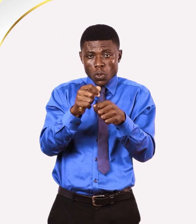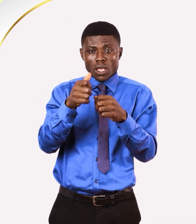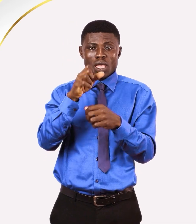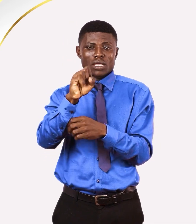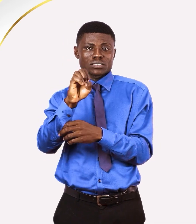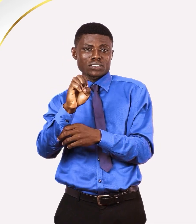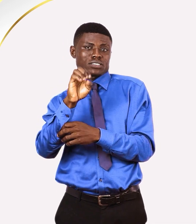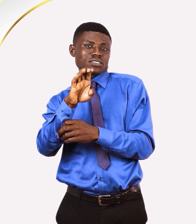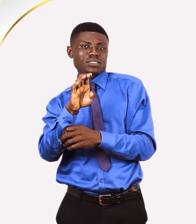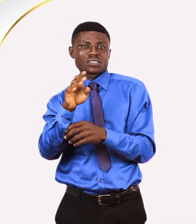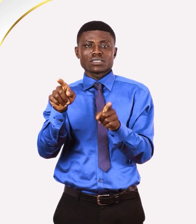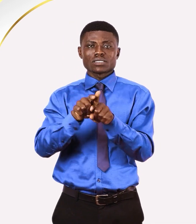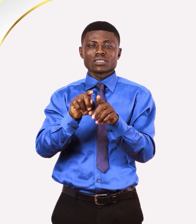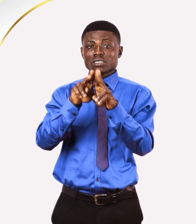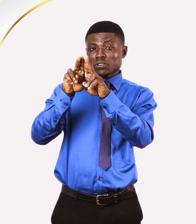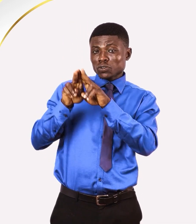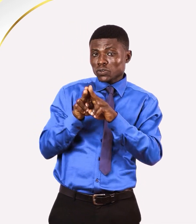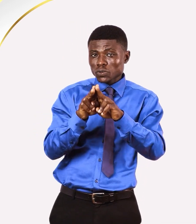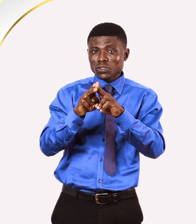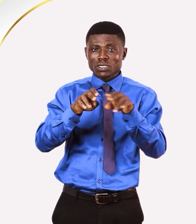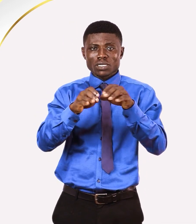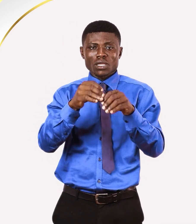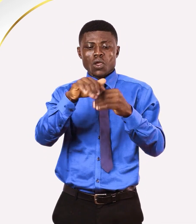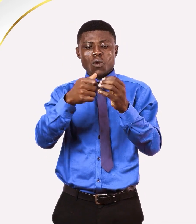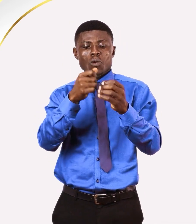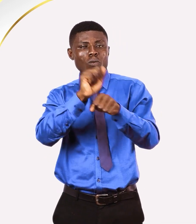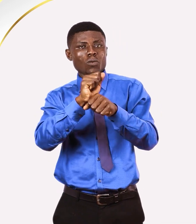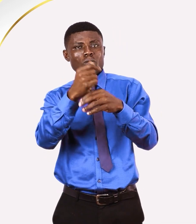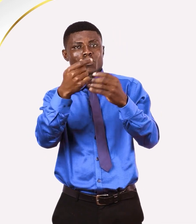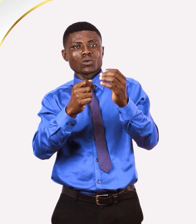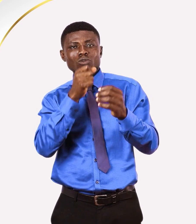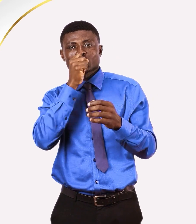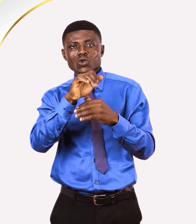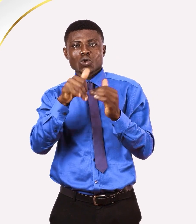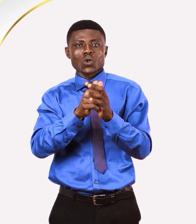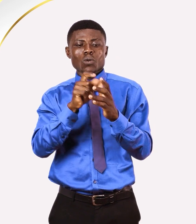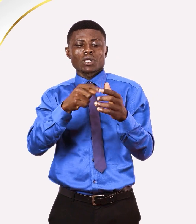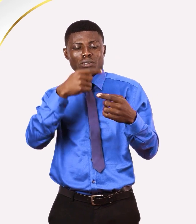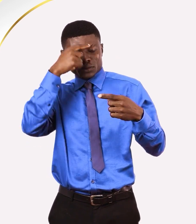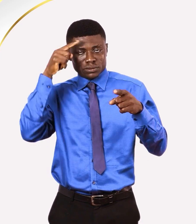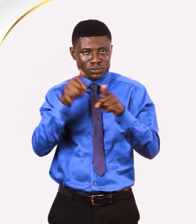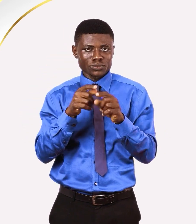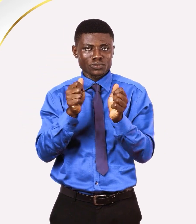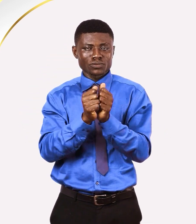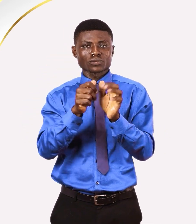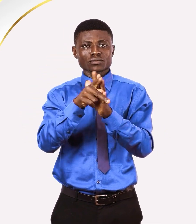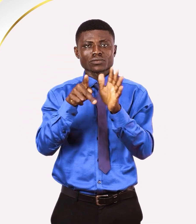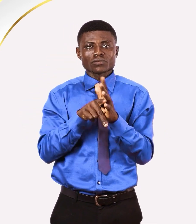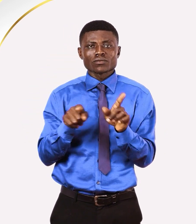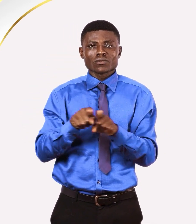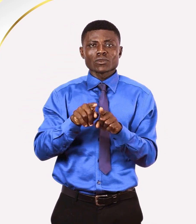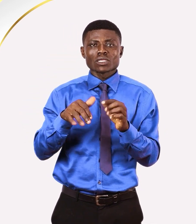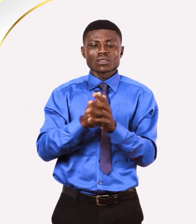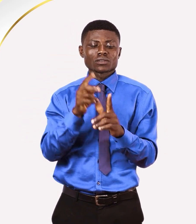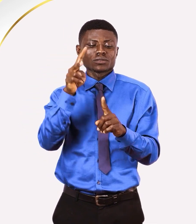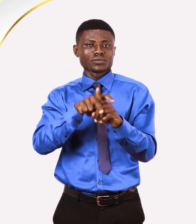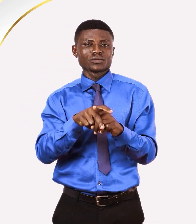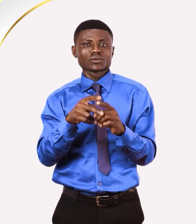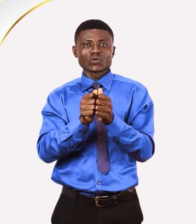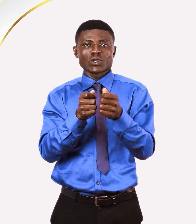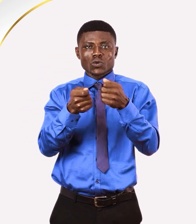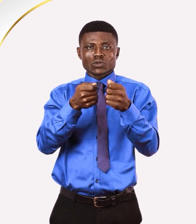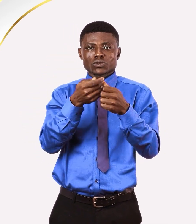of the SEC. The unit performs this function to ensure compliance with policies and